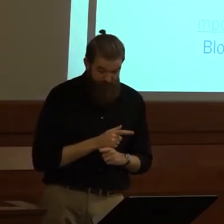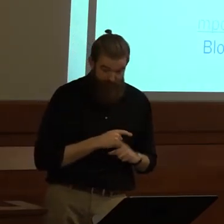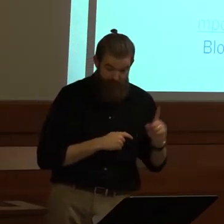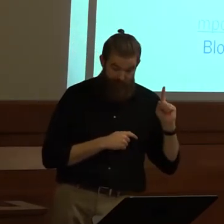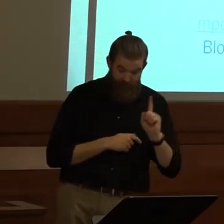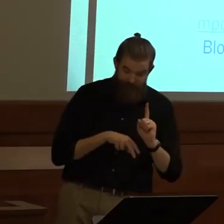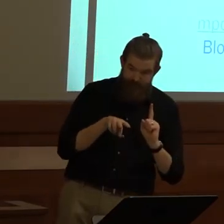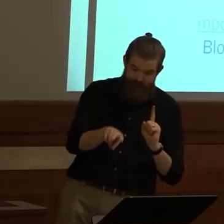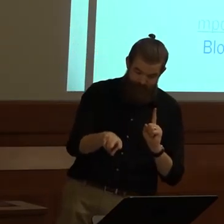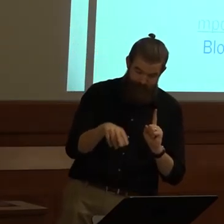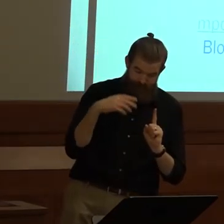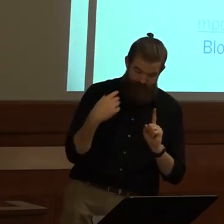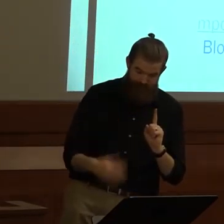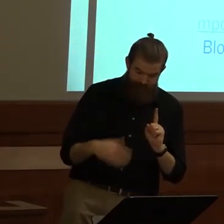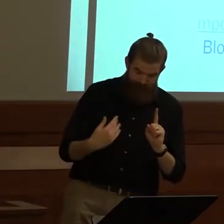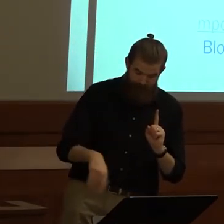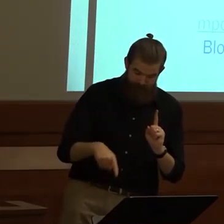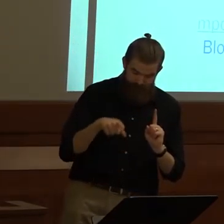That's it.